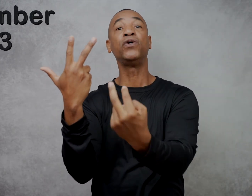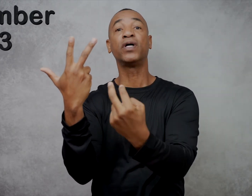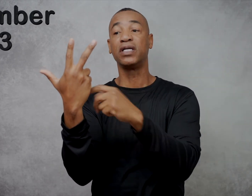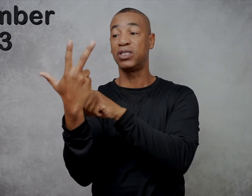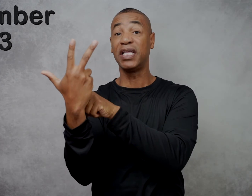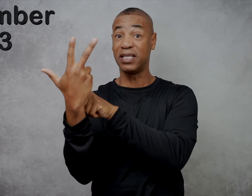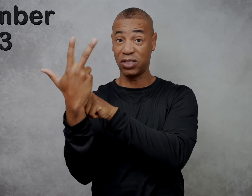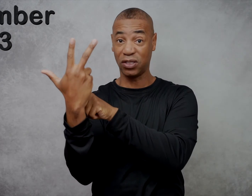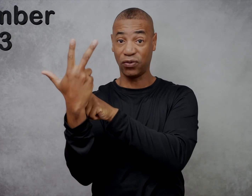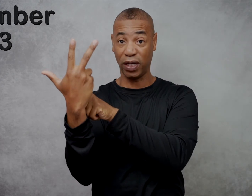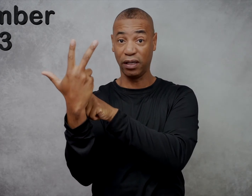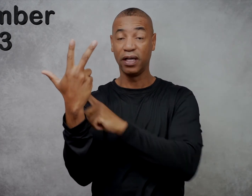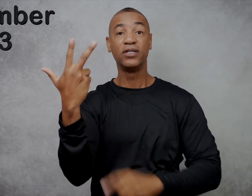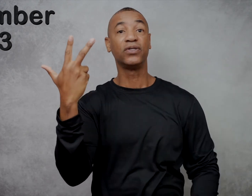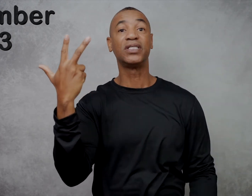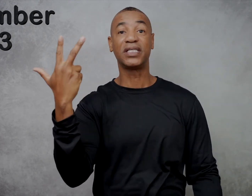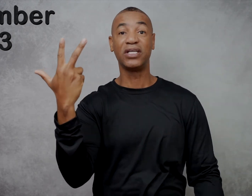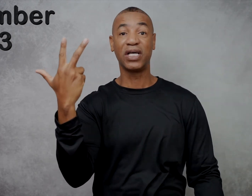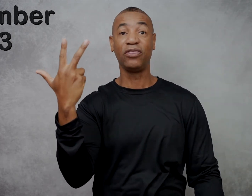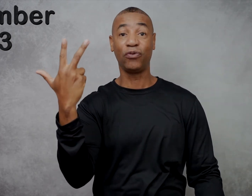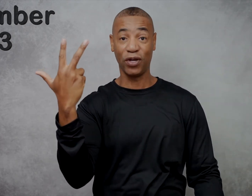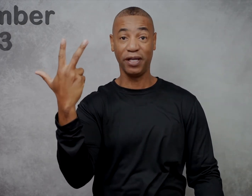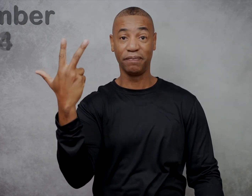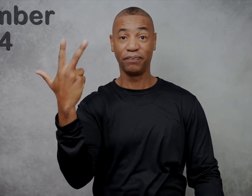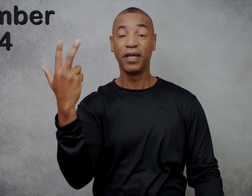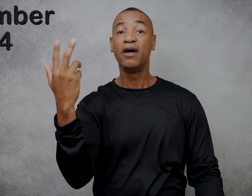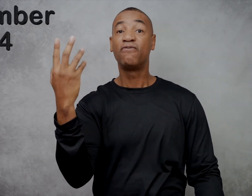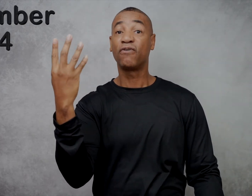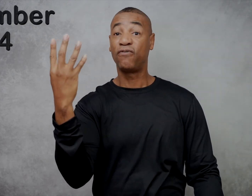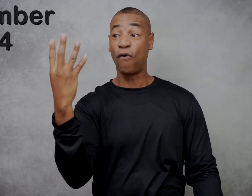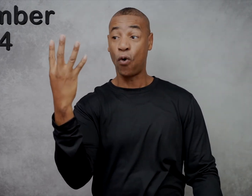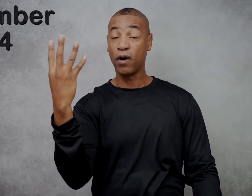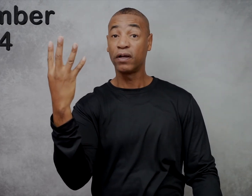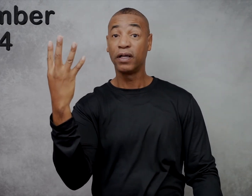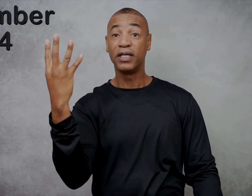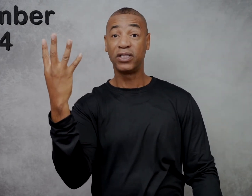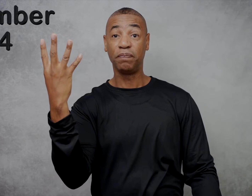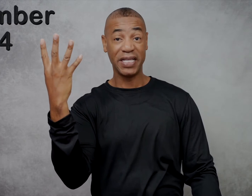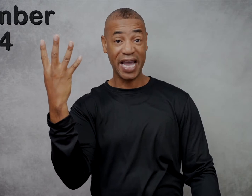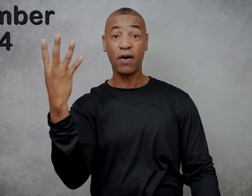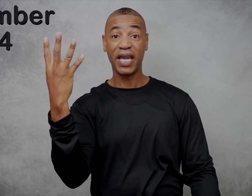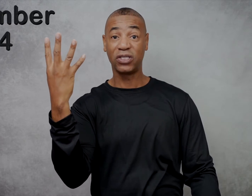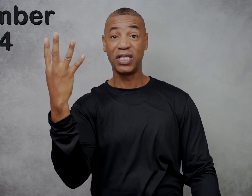can see that this is a 3. So this is how you sign 3. For 4, simply now extend